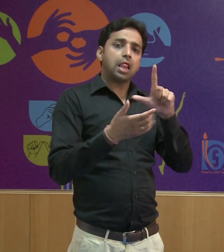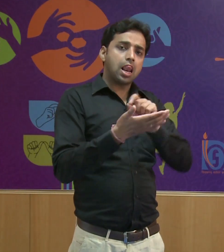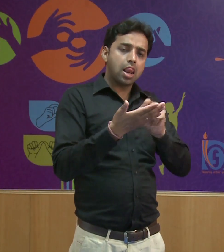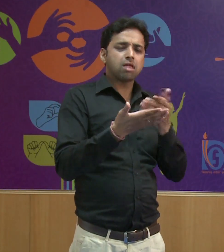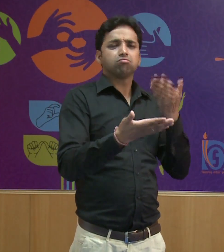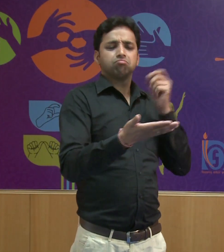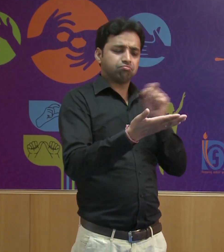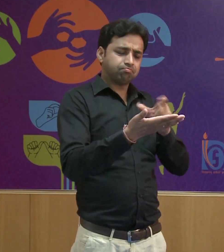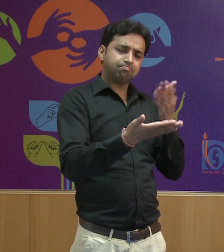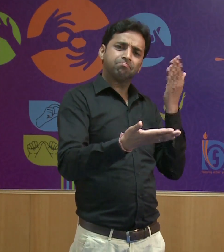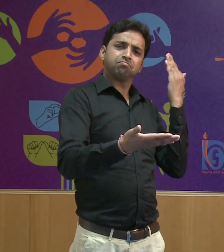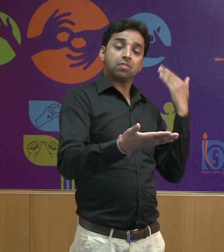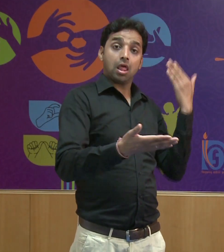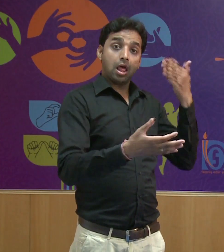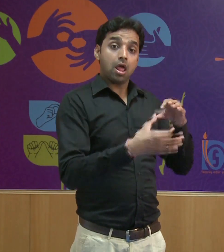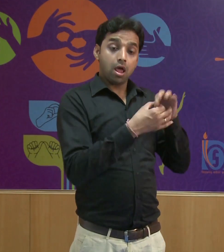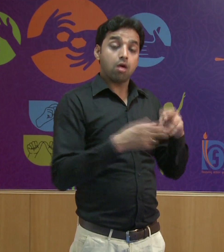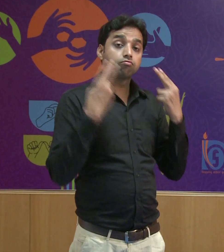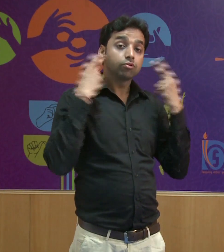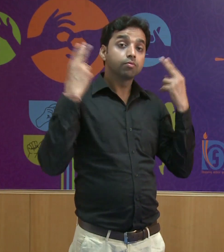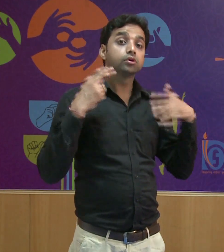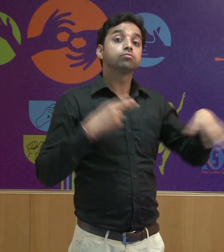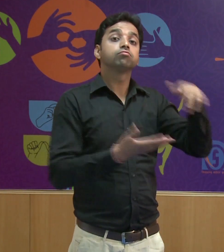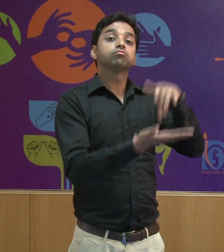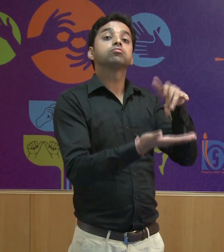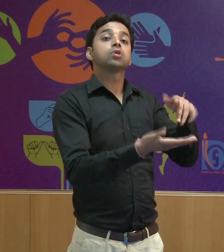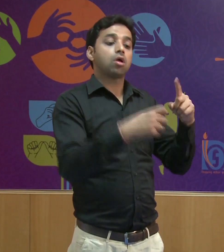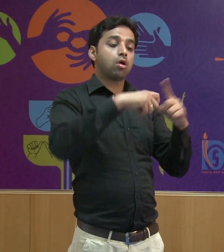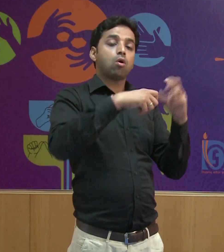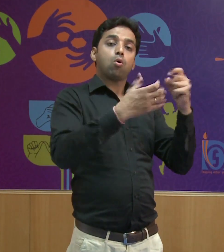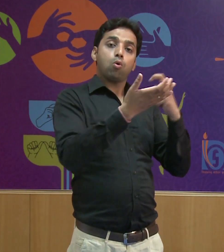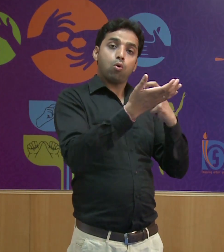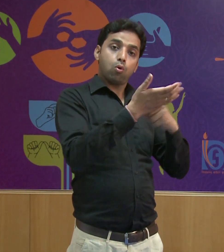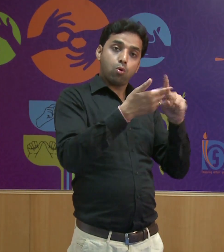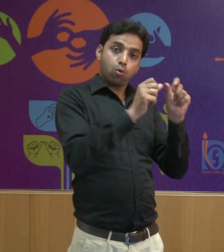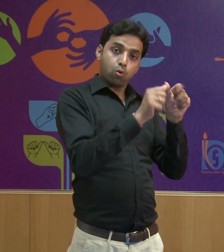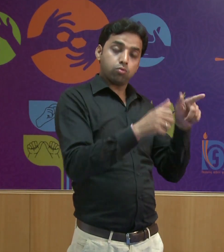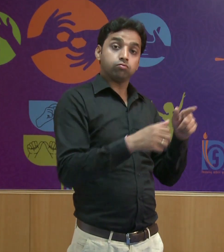popular in Korea. Yoga also became very popular there.